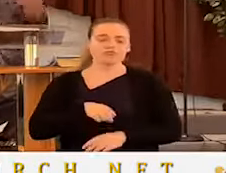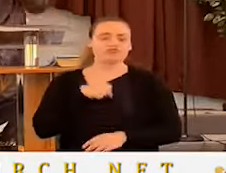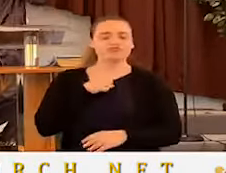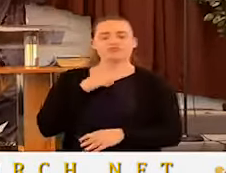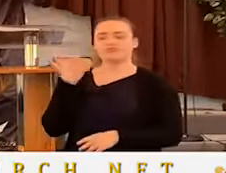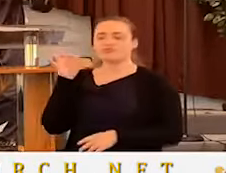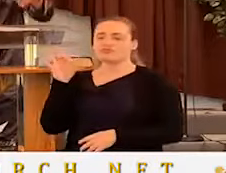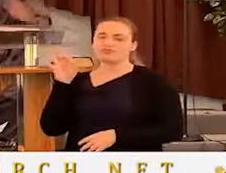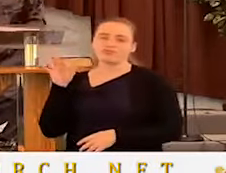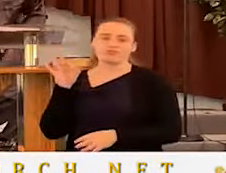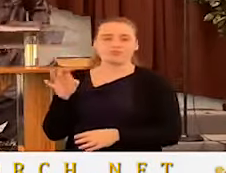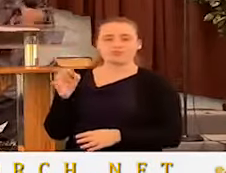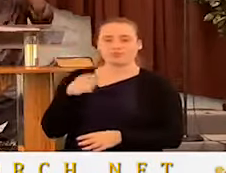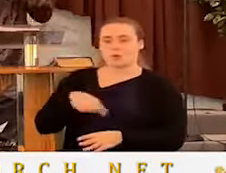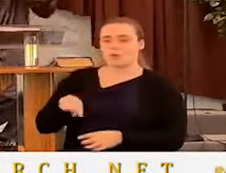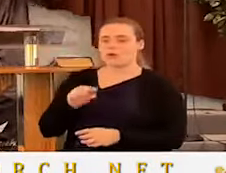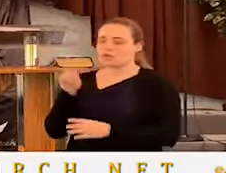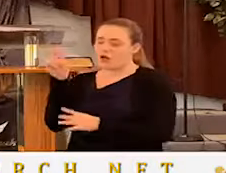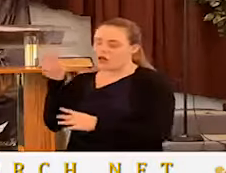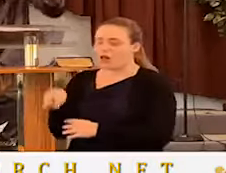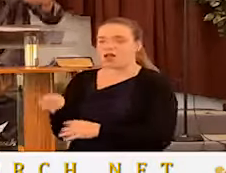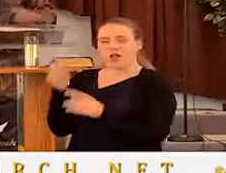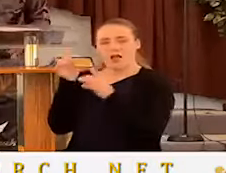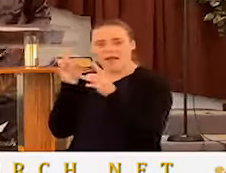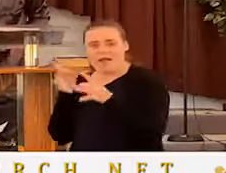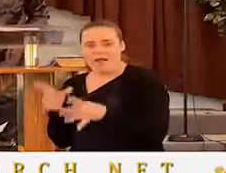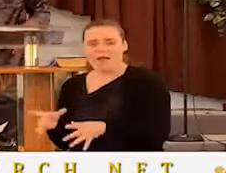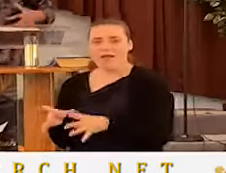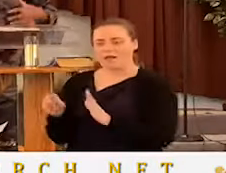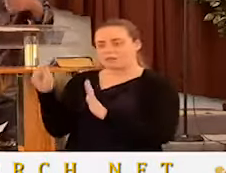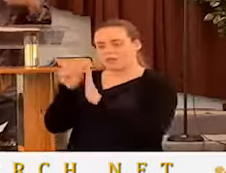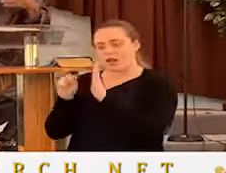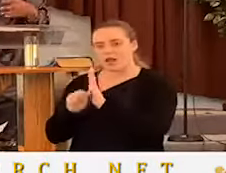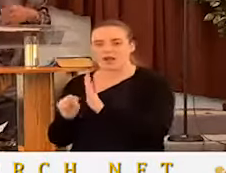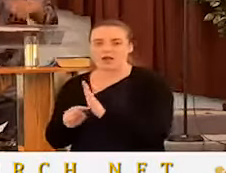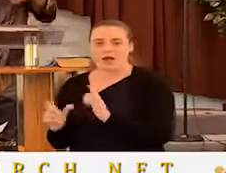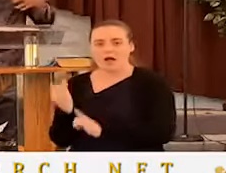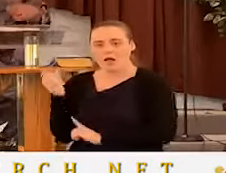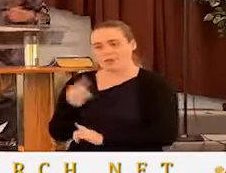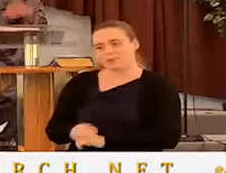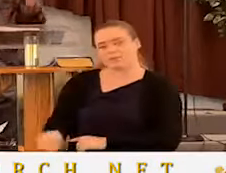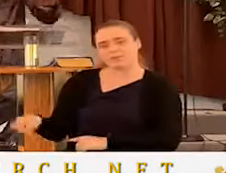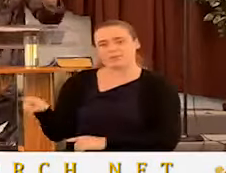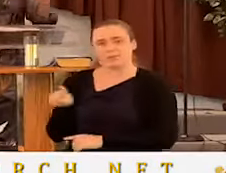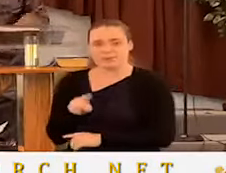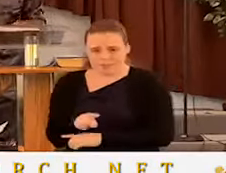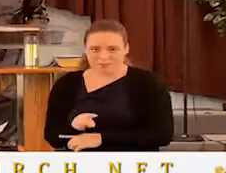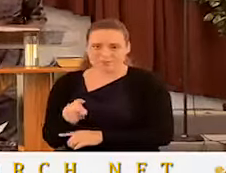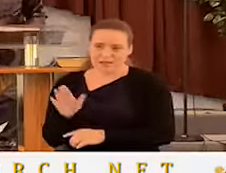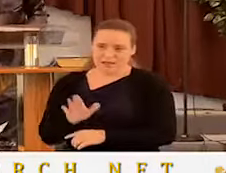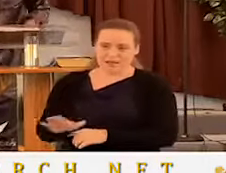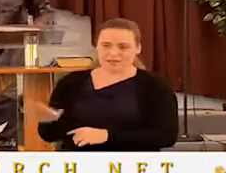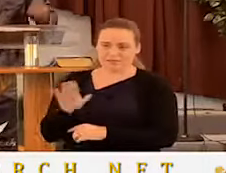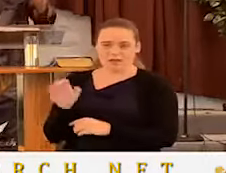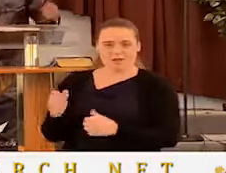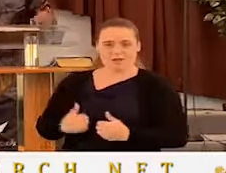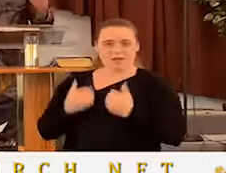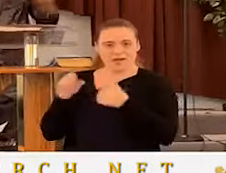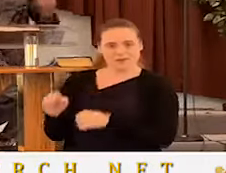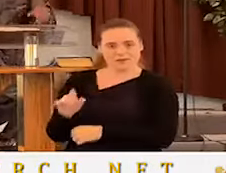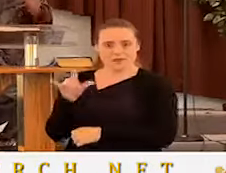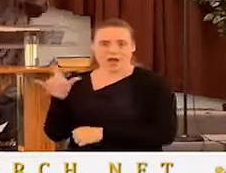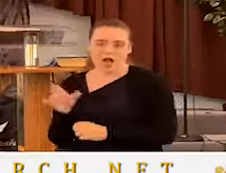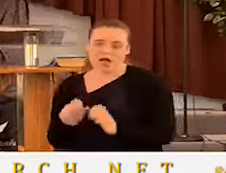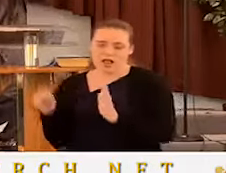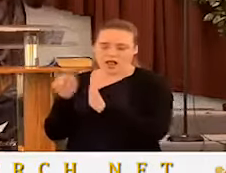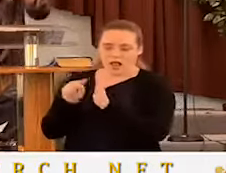preach messages of hate and judgmental attitudes and aggressively battering on lifestyles and